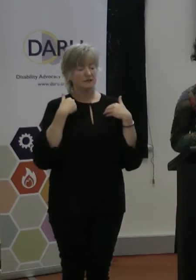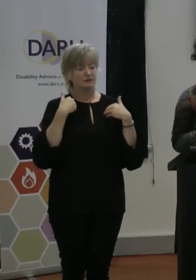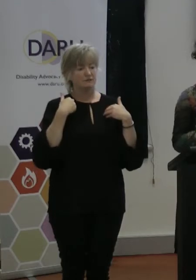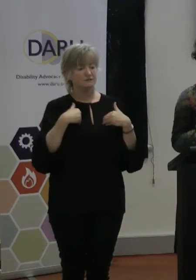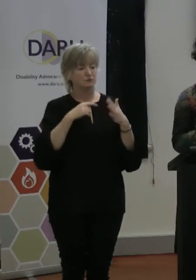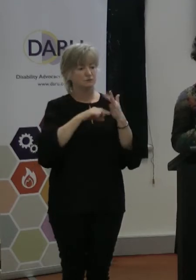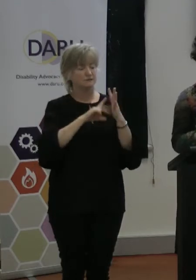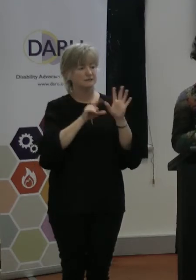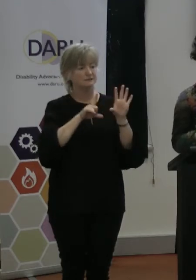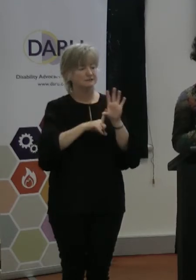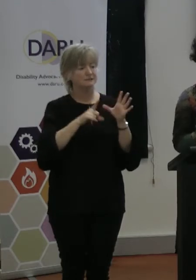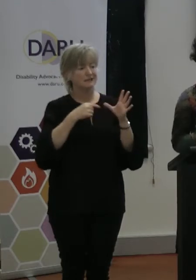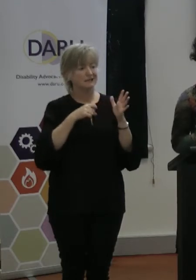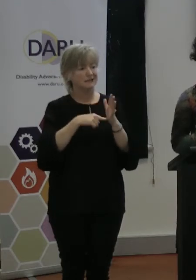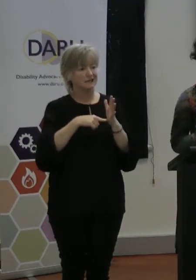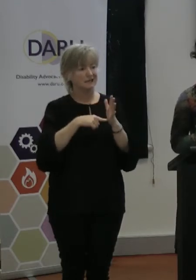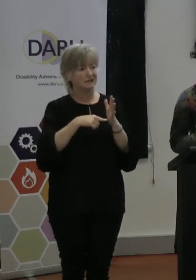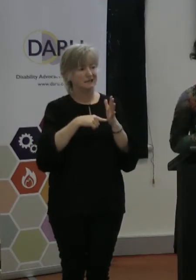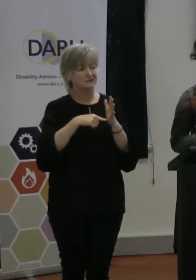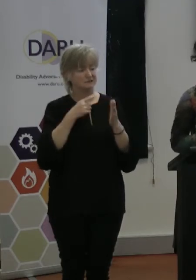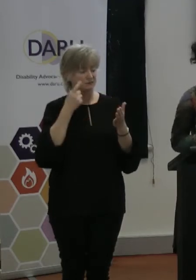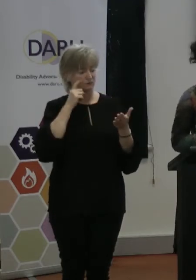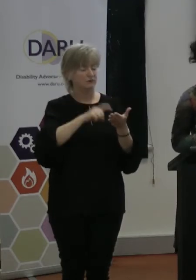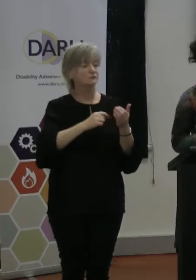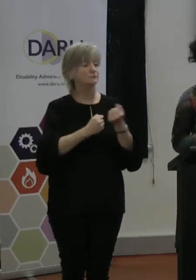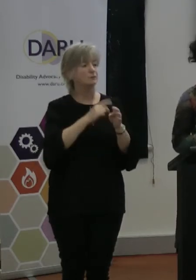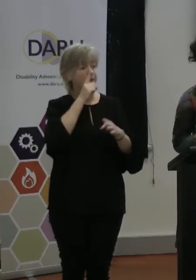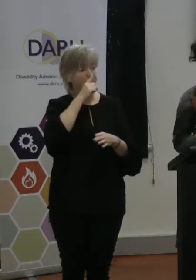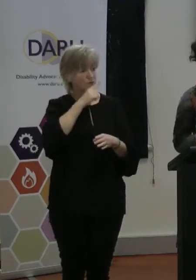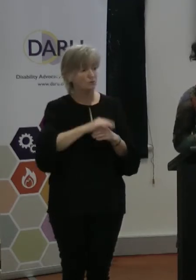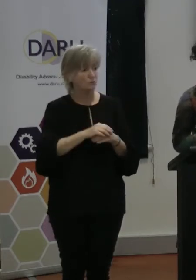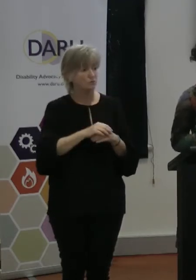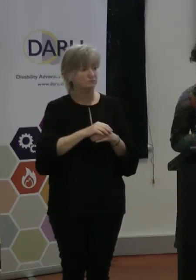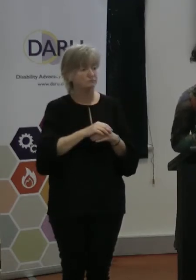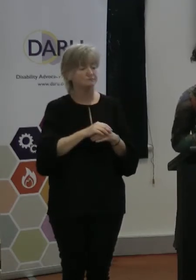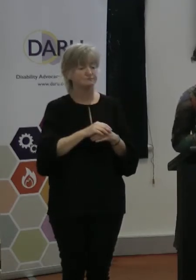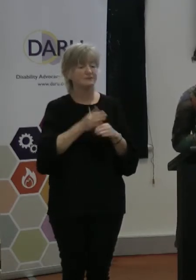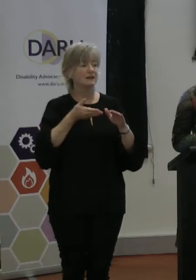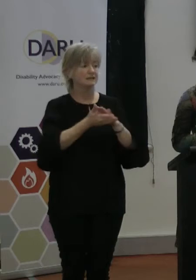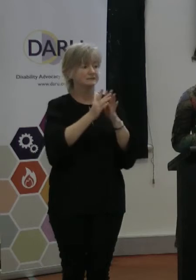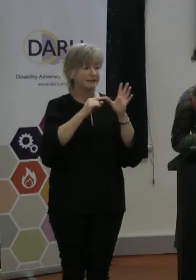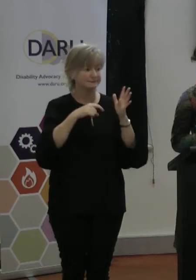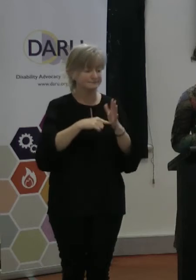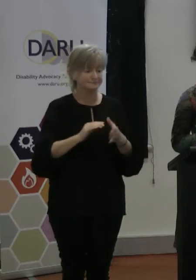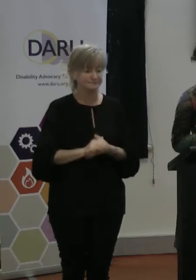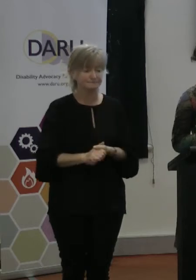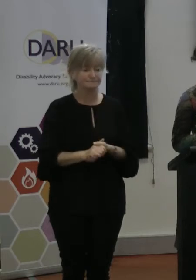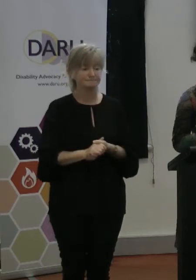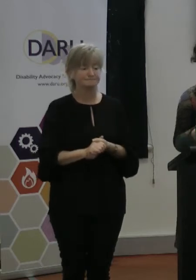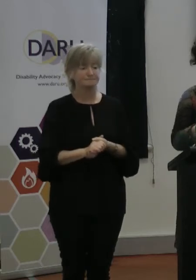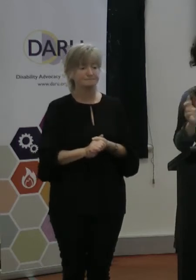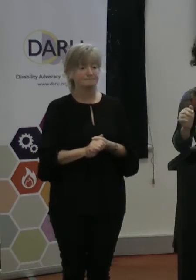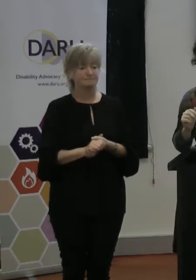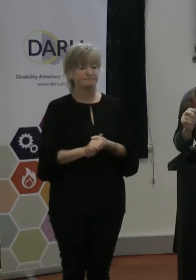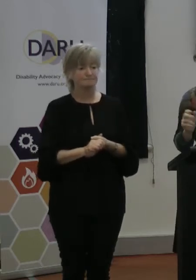Act explicitly recognises support people in the Act. Some of the, and